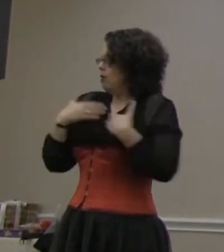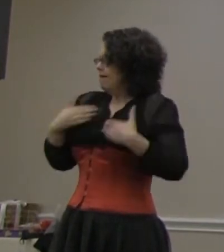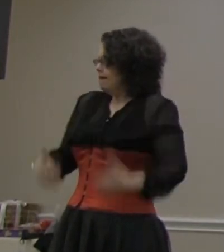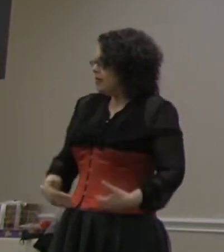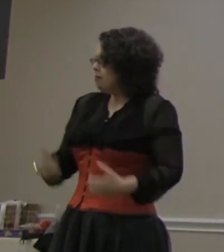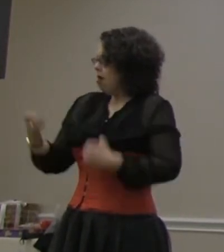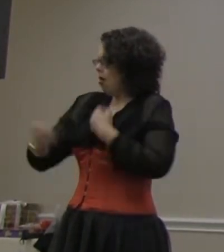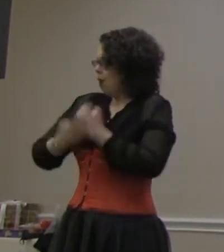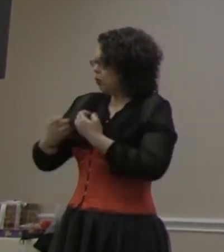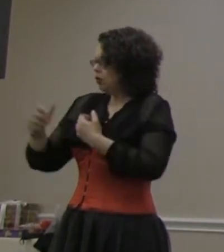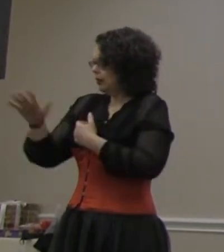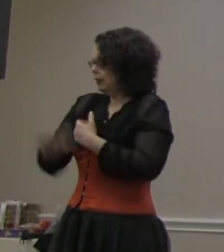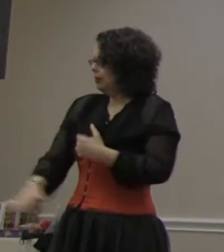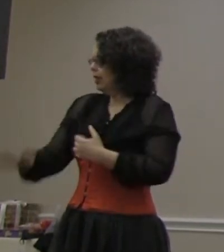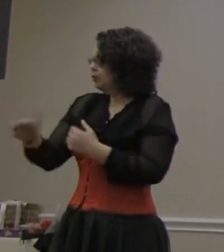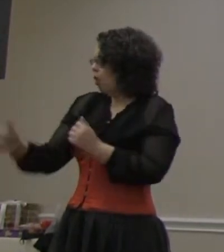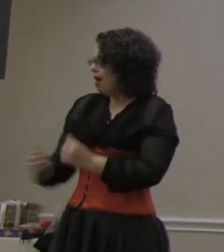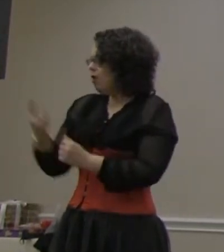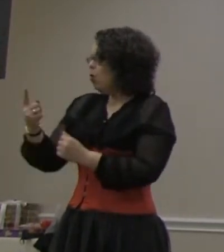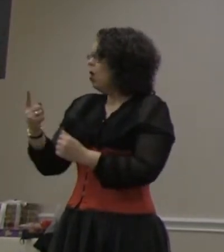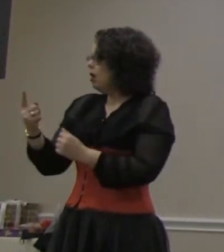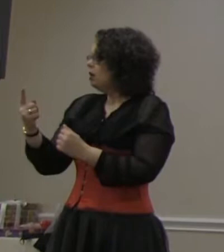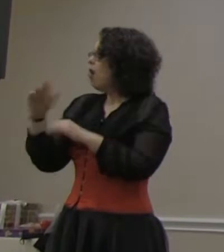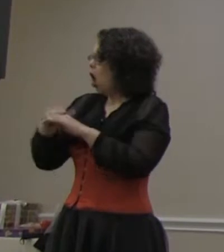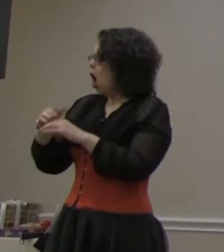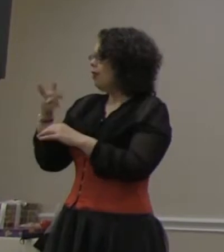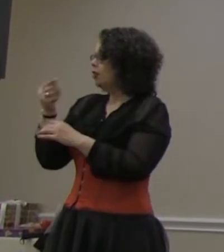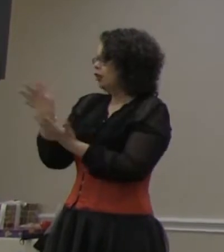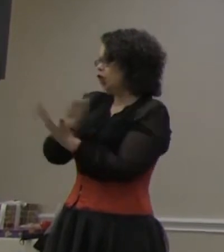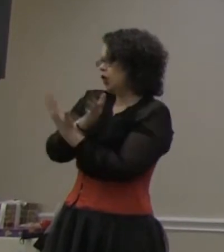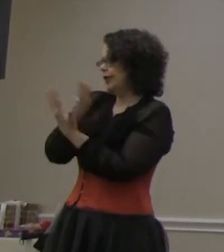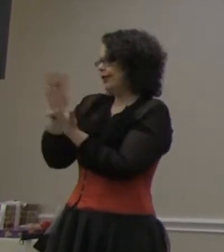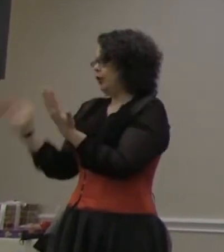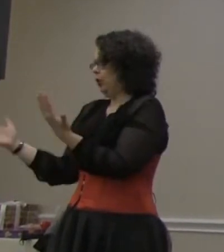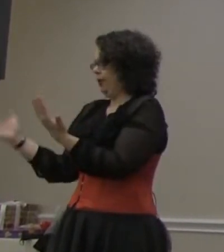physical and emotional space for everyone along the gender continuum.